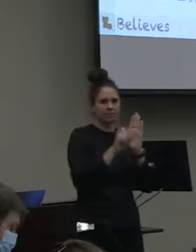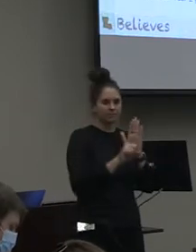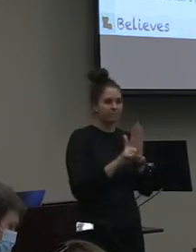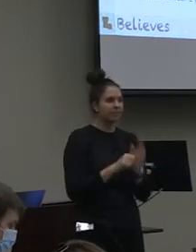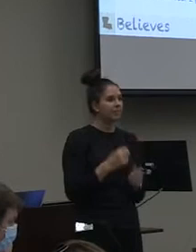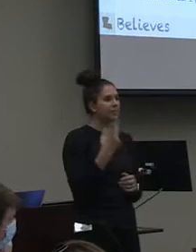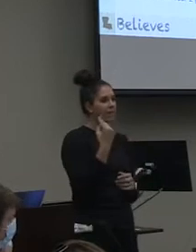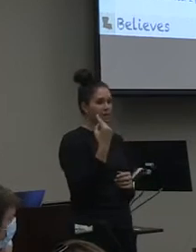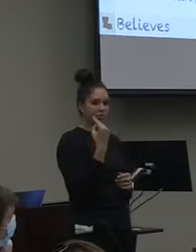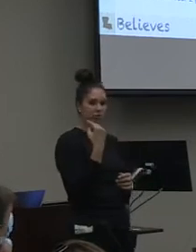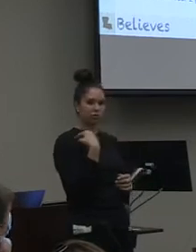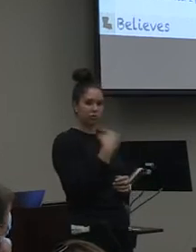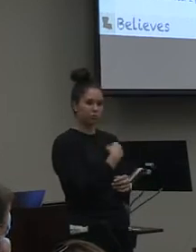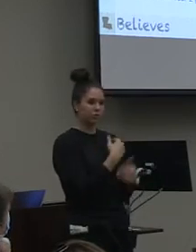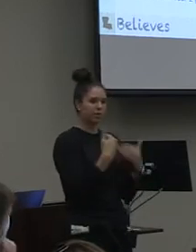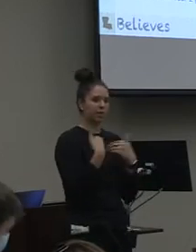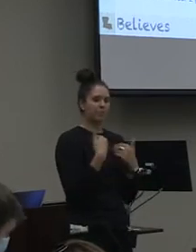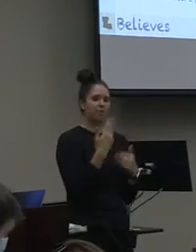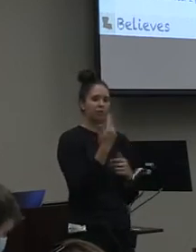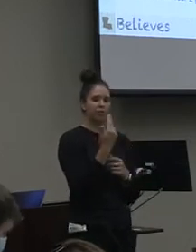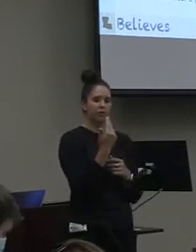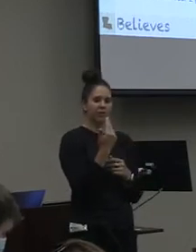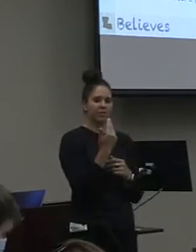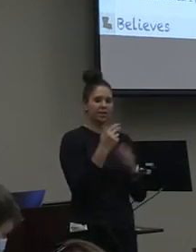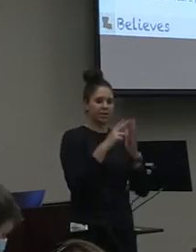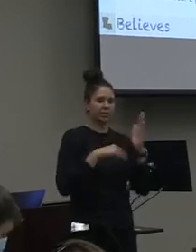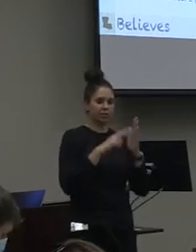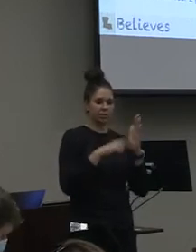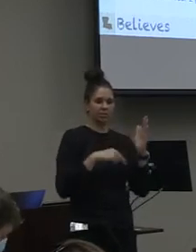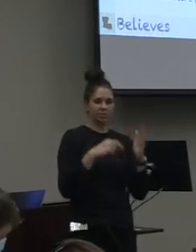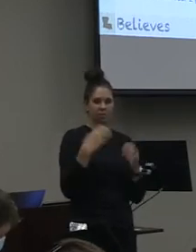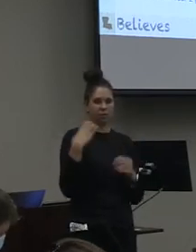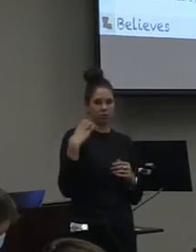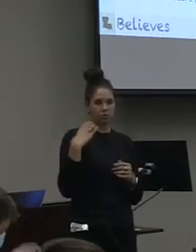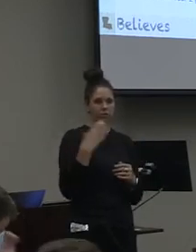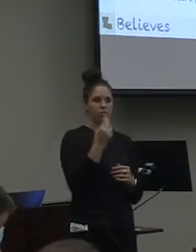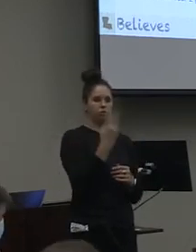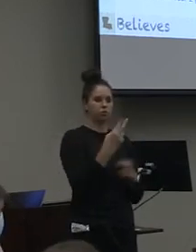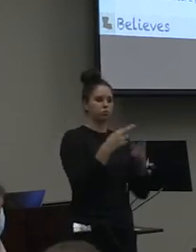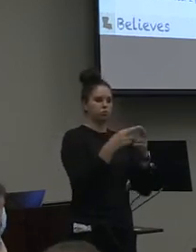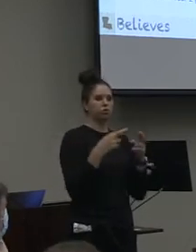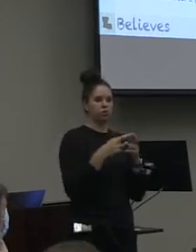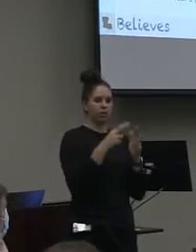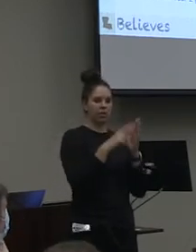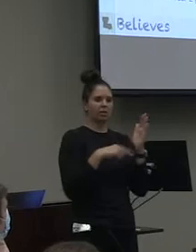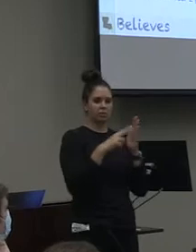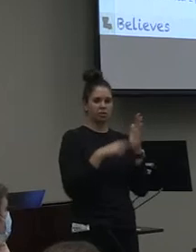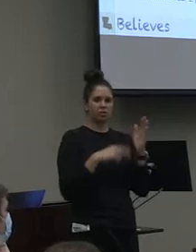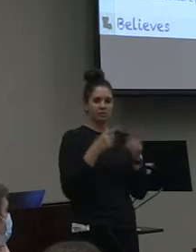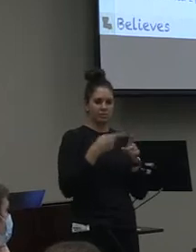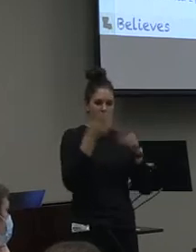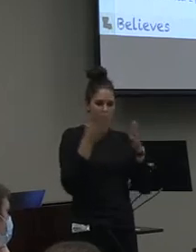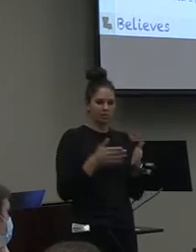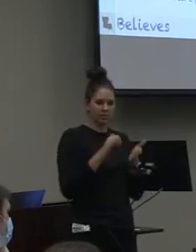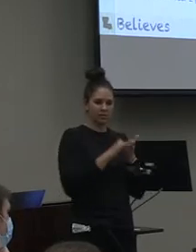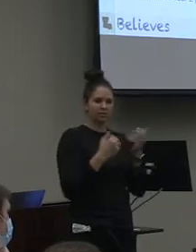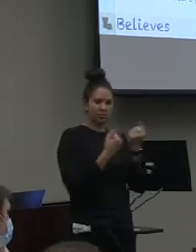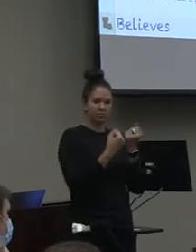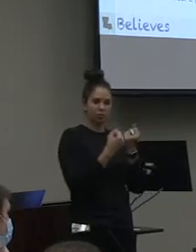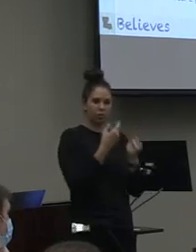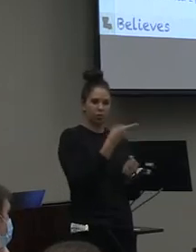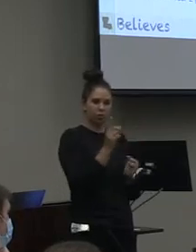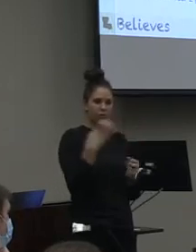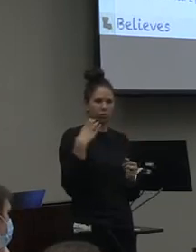So last year we had 13 literacy coaches and 2 regional literacy specialists that supported those coaches and